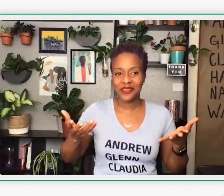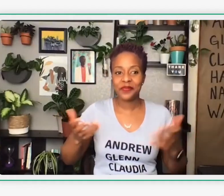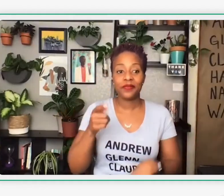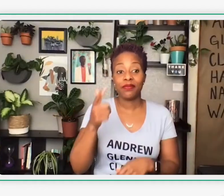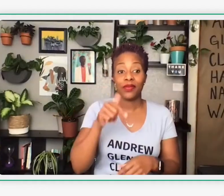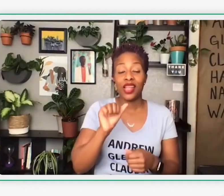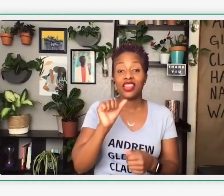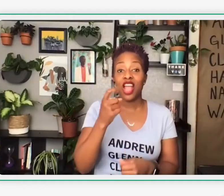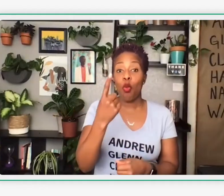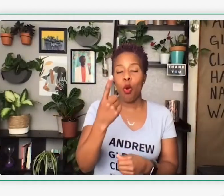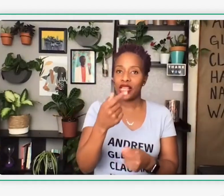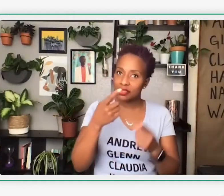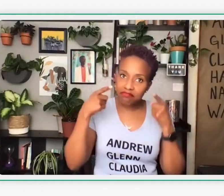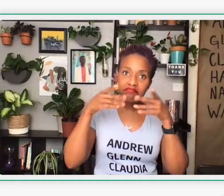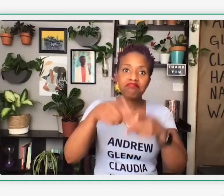Black-owned Everything.